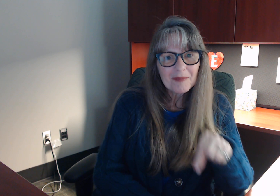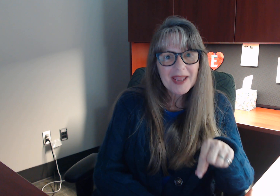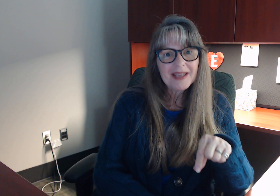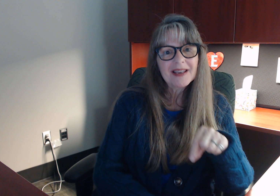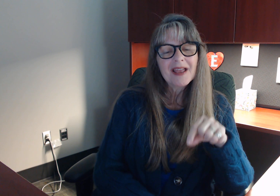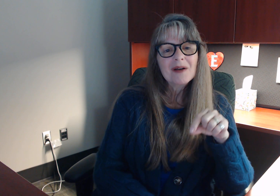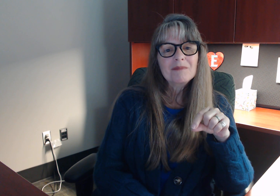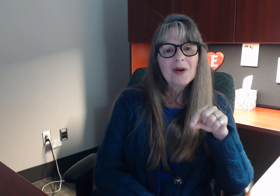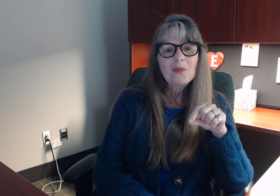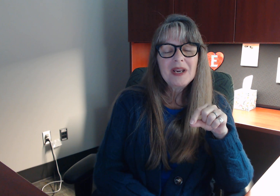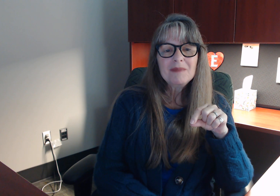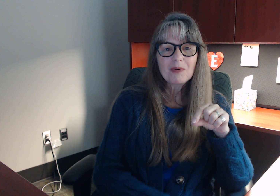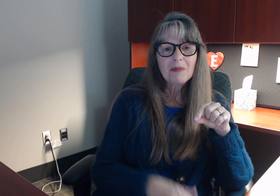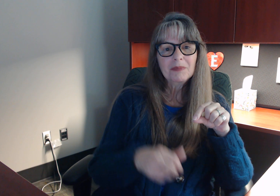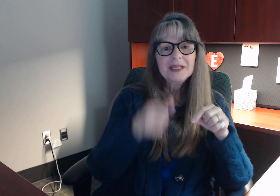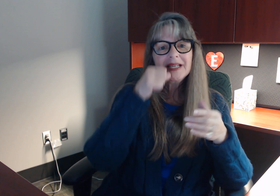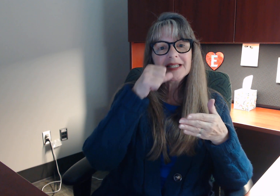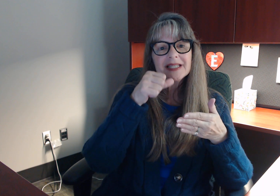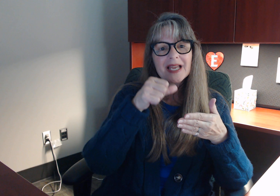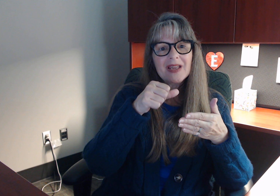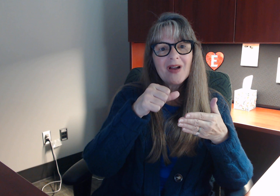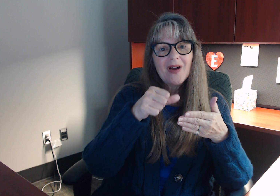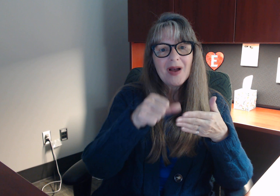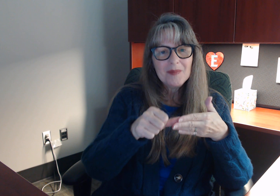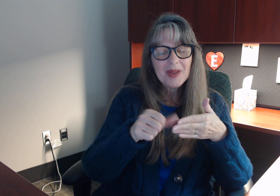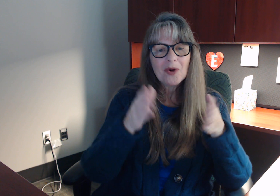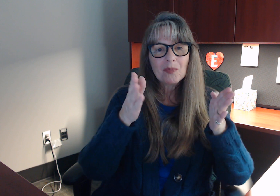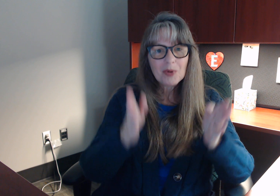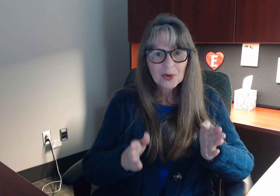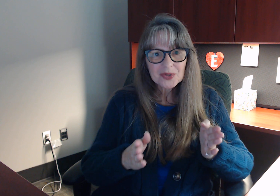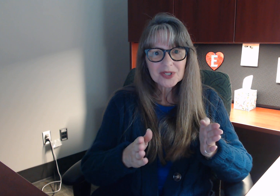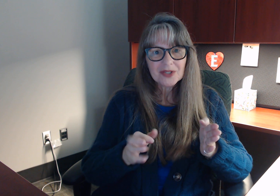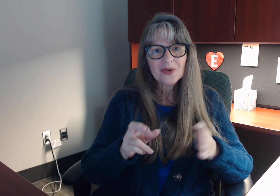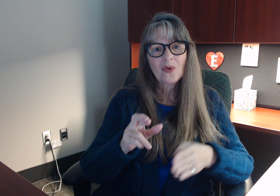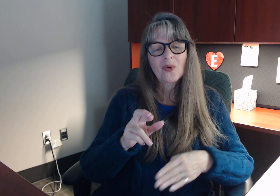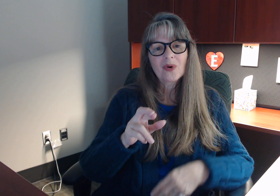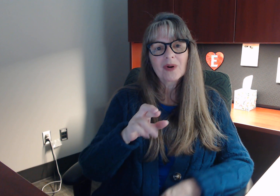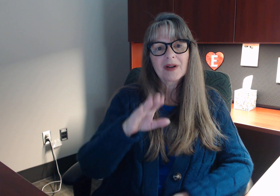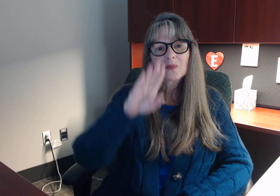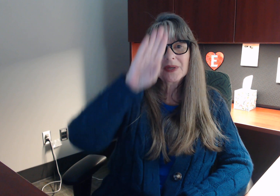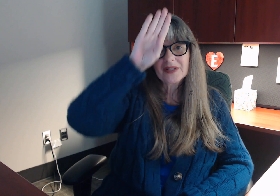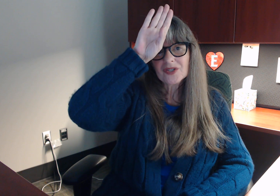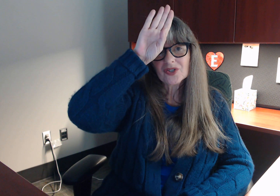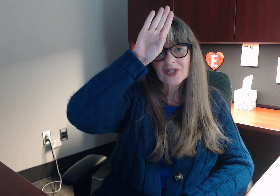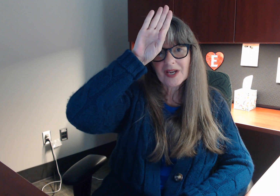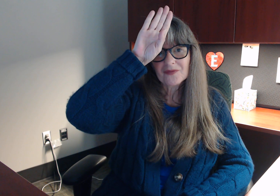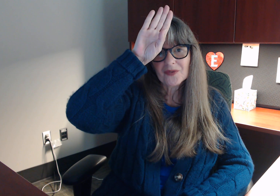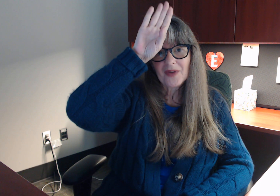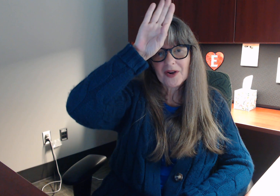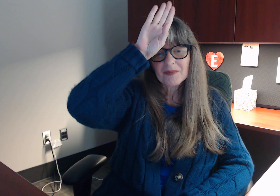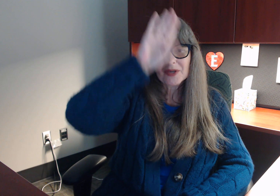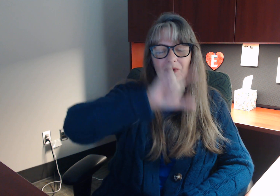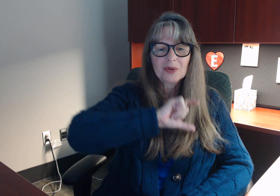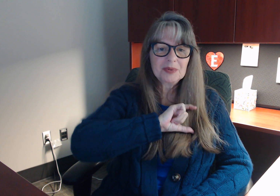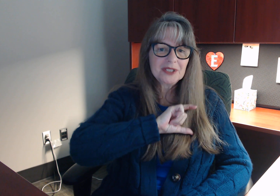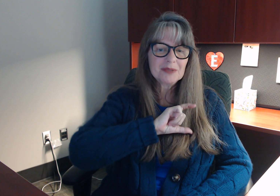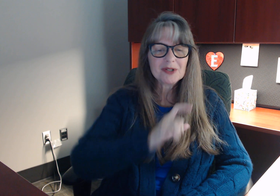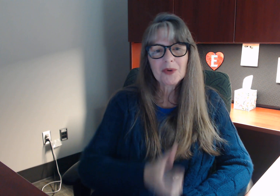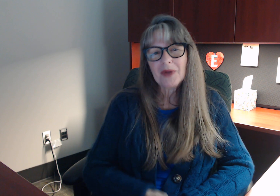fireman, but we probably need to say a male person, or this is the sign for firemen or the policeman, so we don't have to